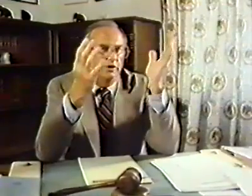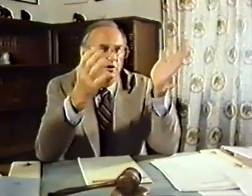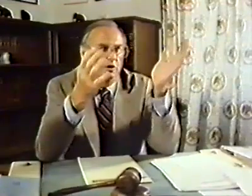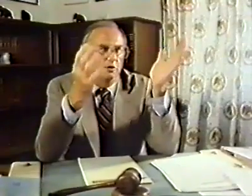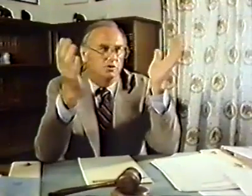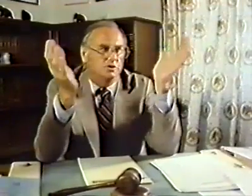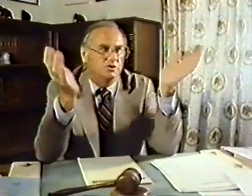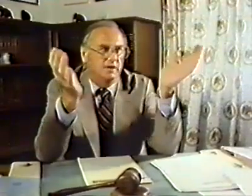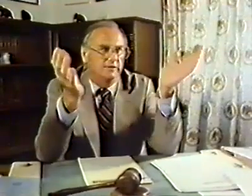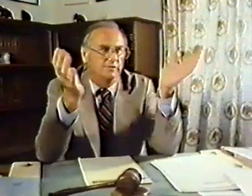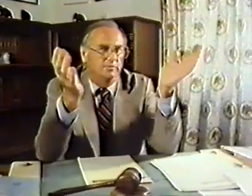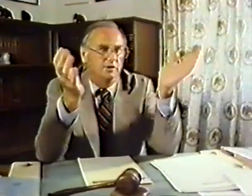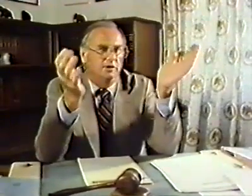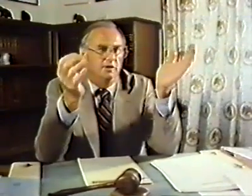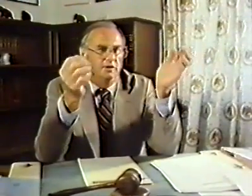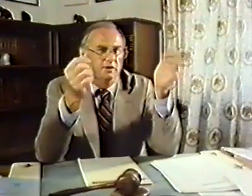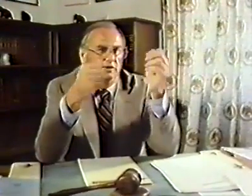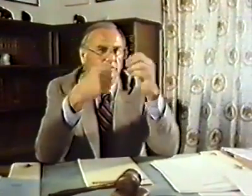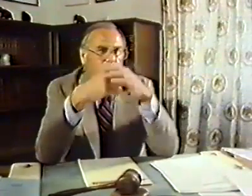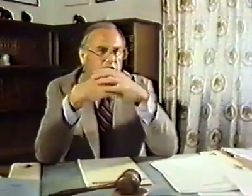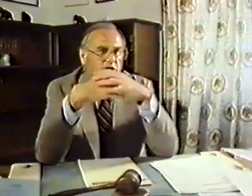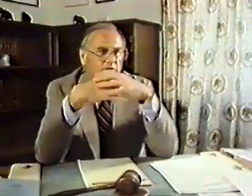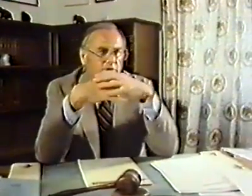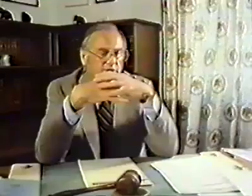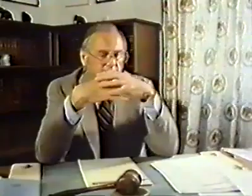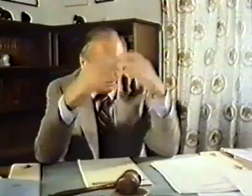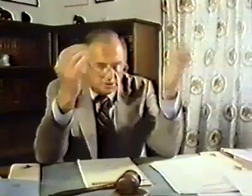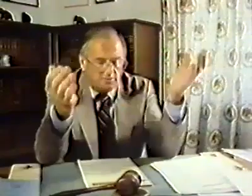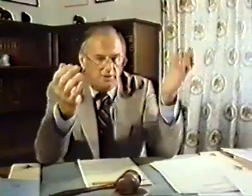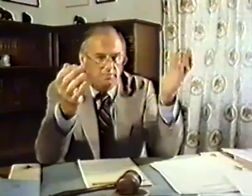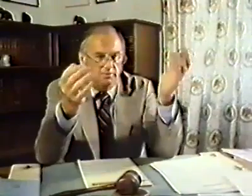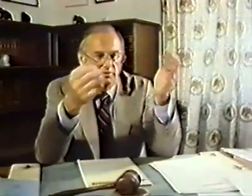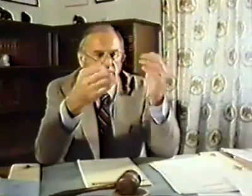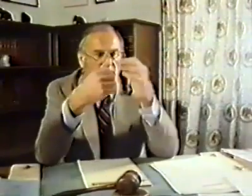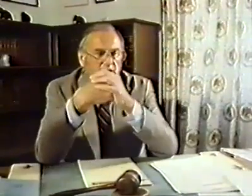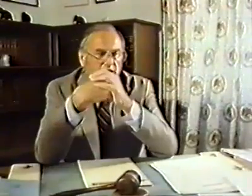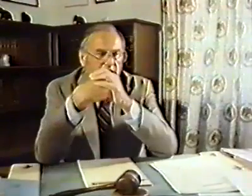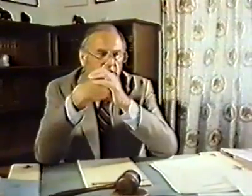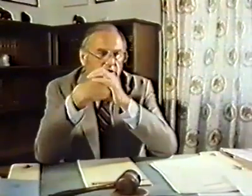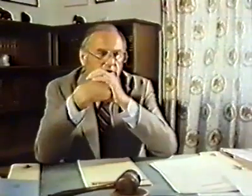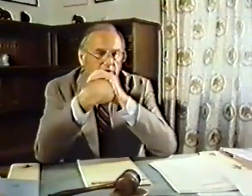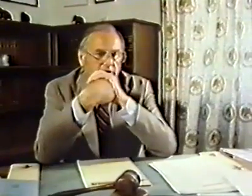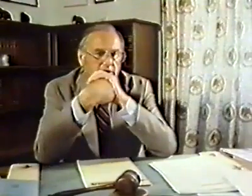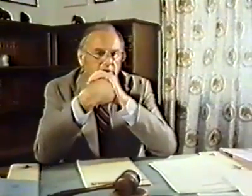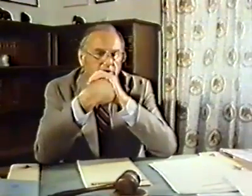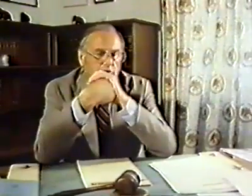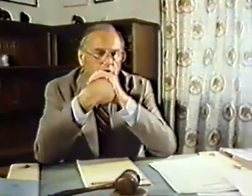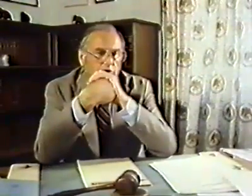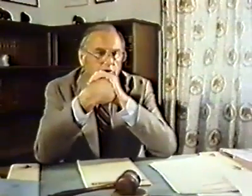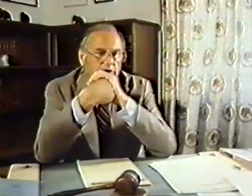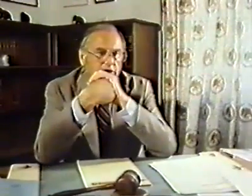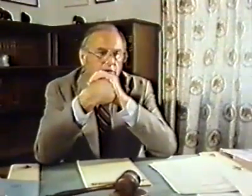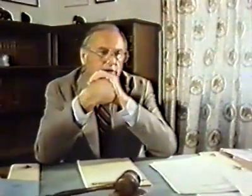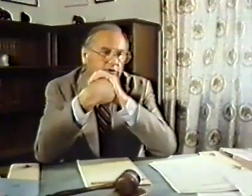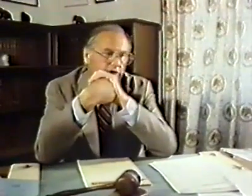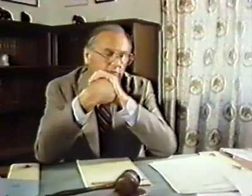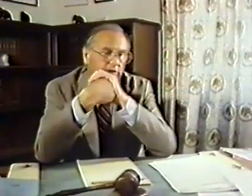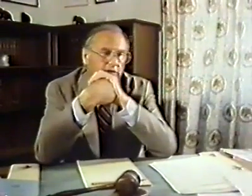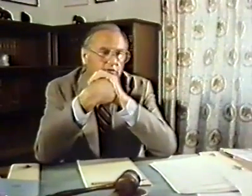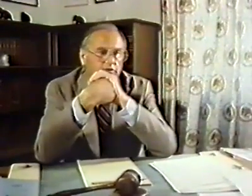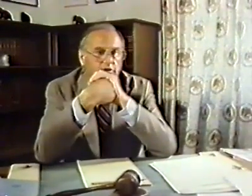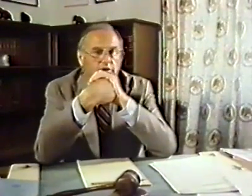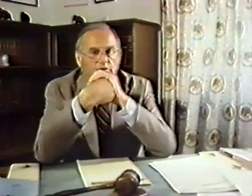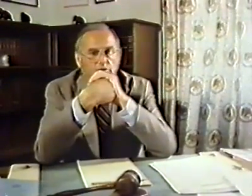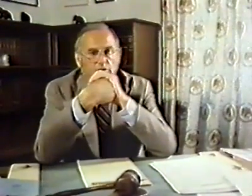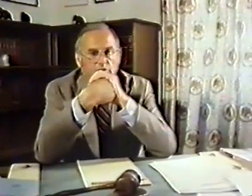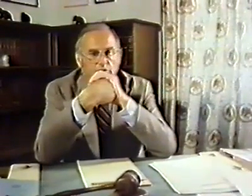to what they are, what's inside of them. Because government is the people. And yet, in what we're doing now, either cutting back